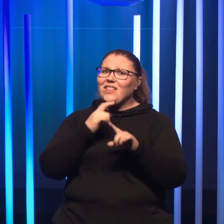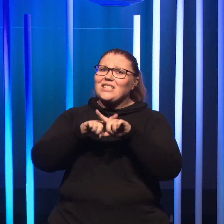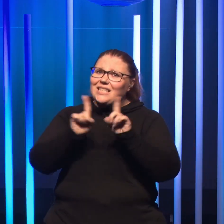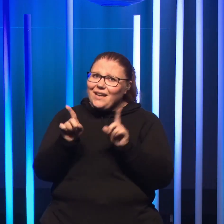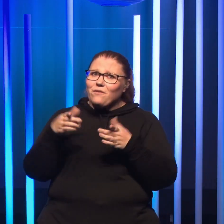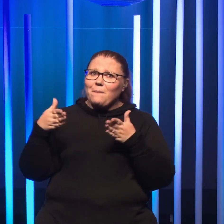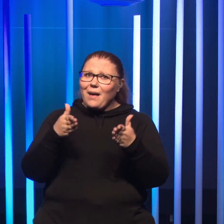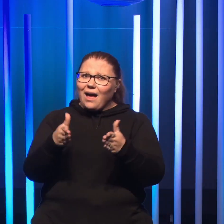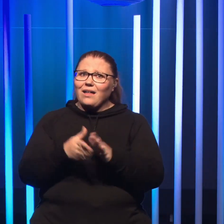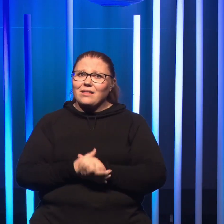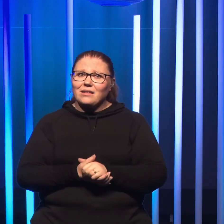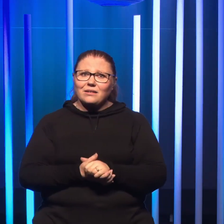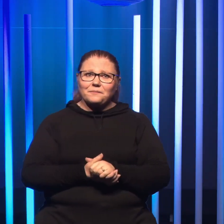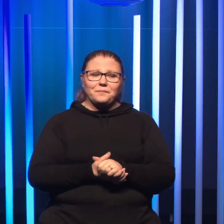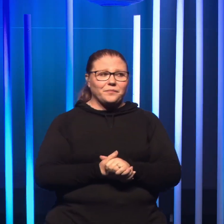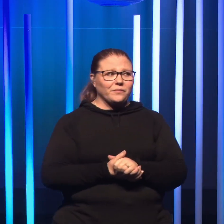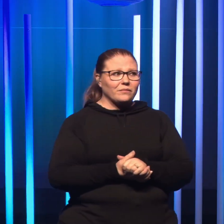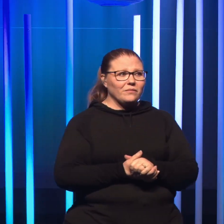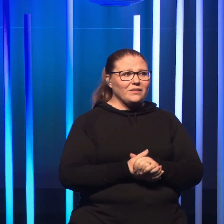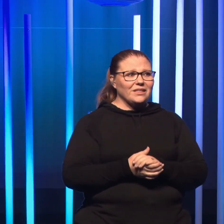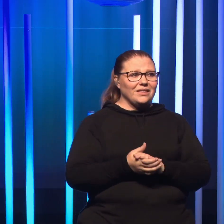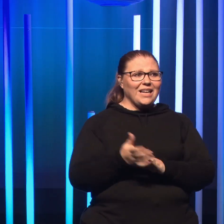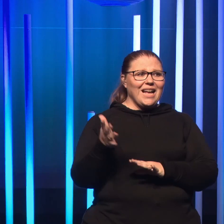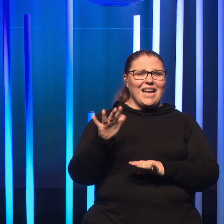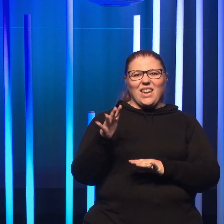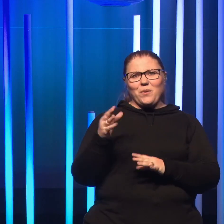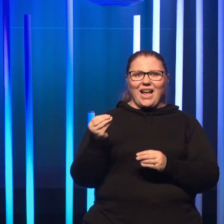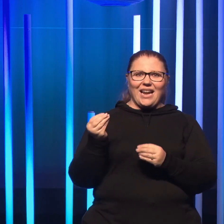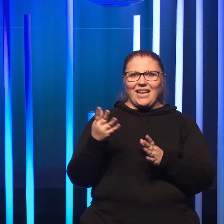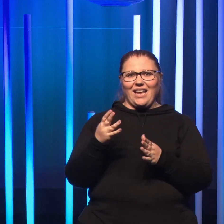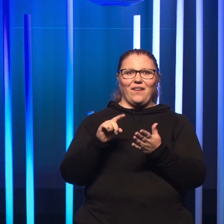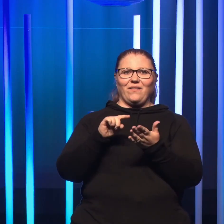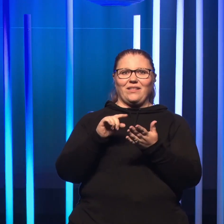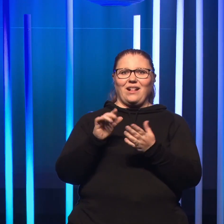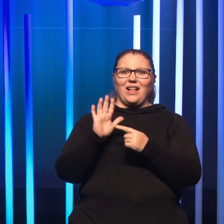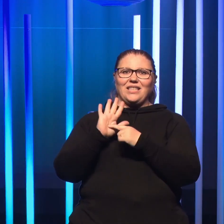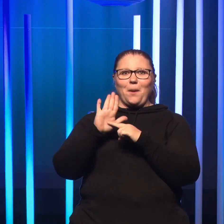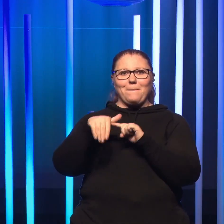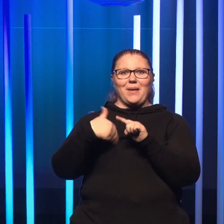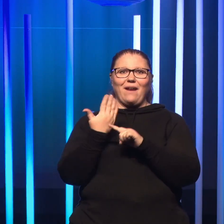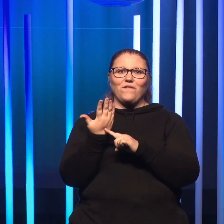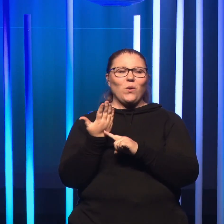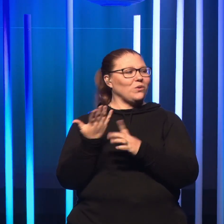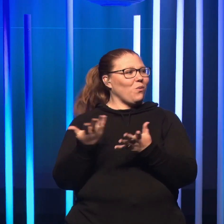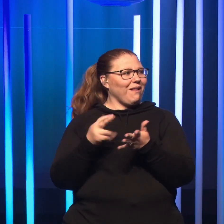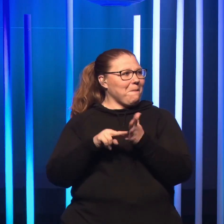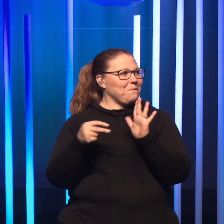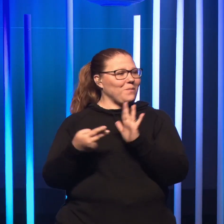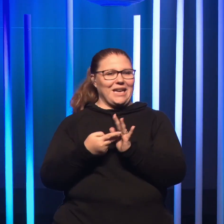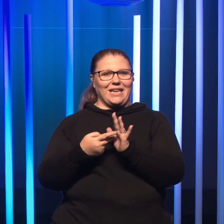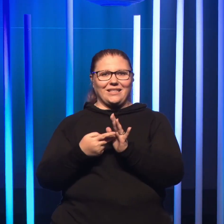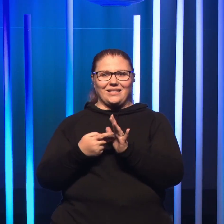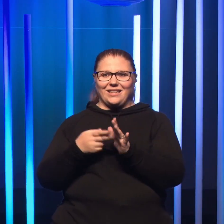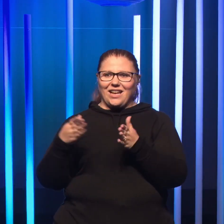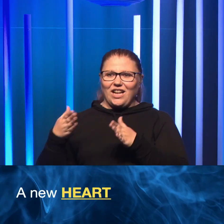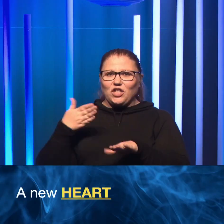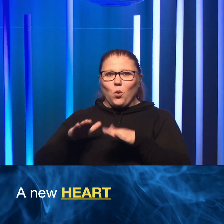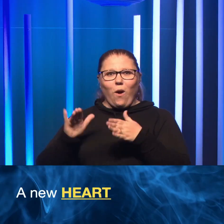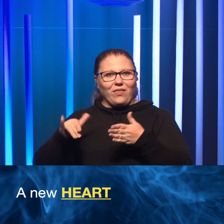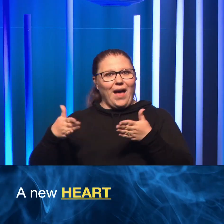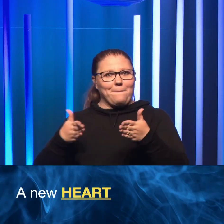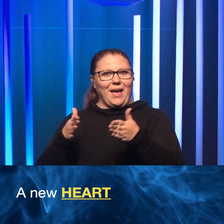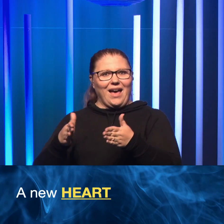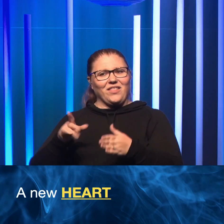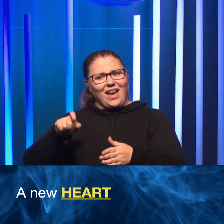path. And he would kind of give some metaphors as to what it meant to walk this path. He would say to be on this path, you're going to have a